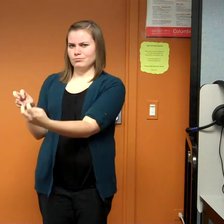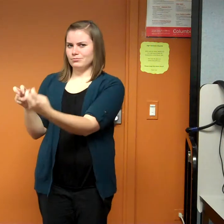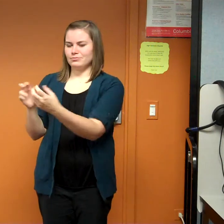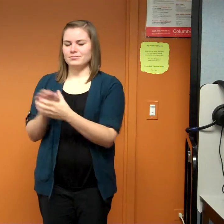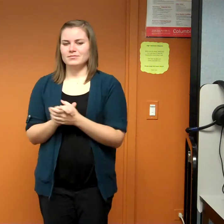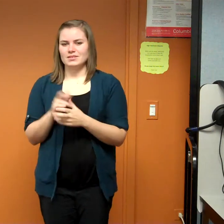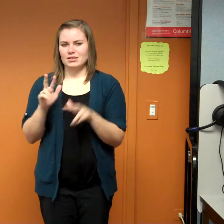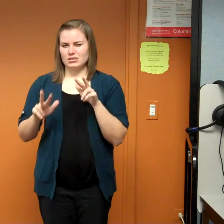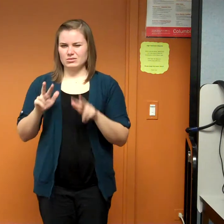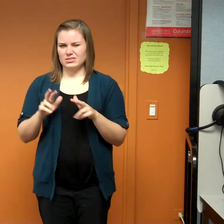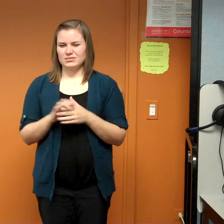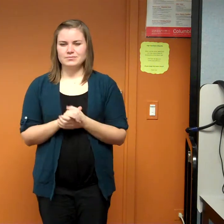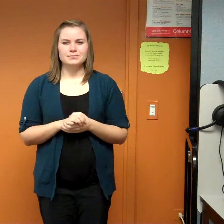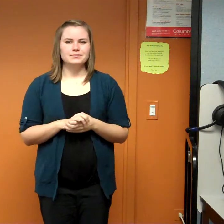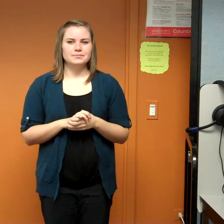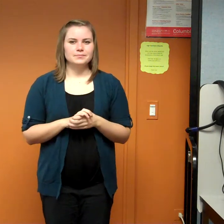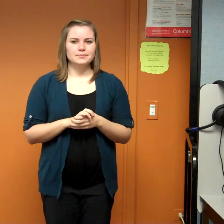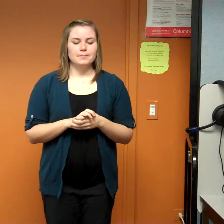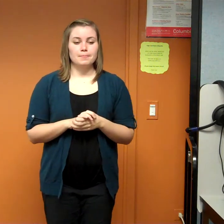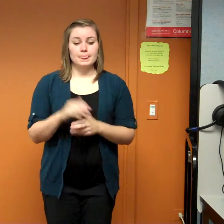And then we went to, after a show, we went and saw,